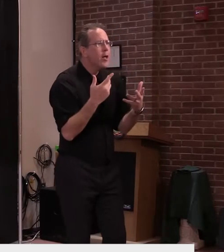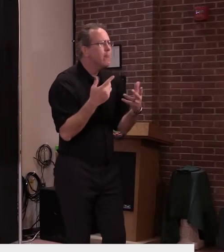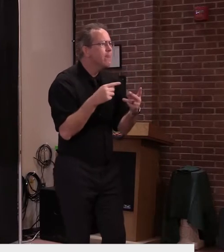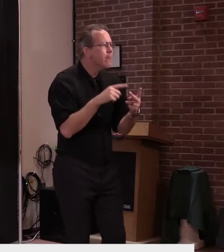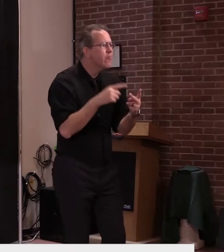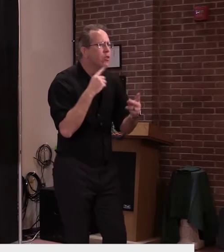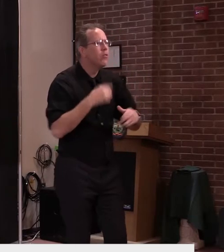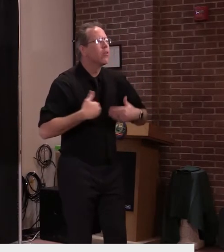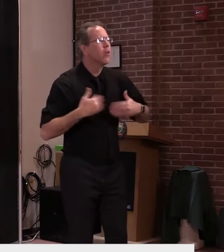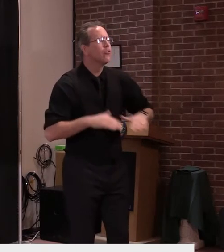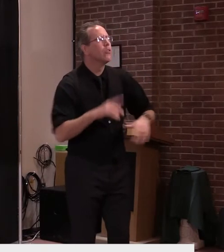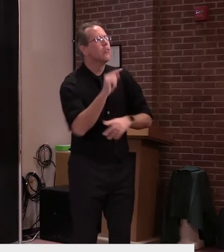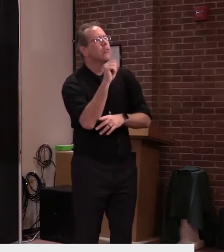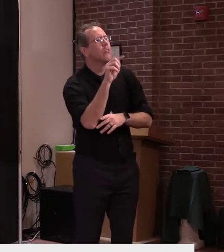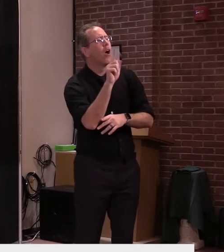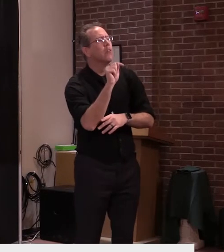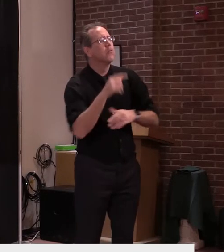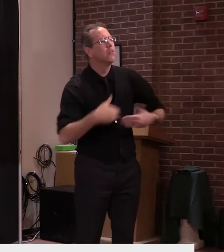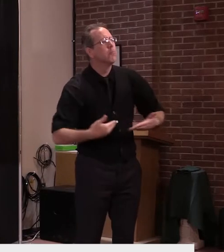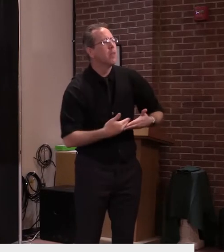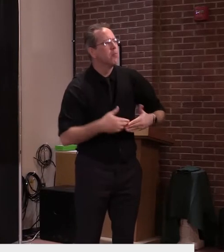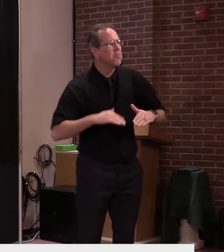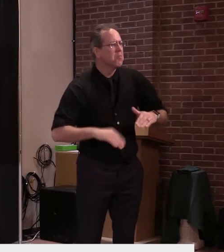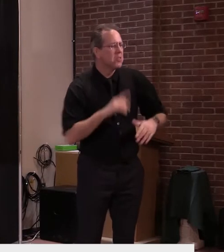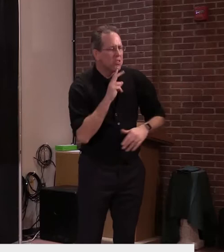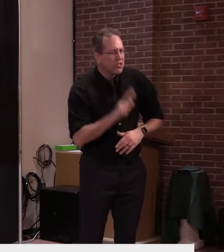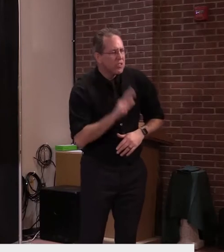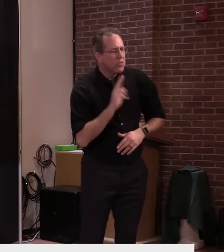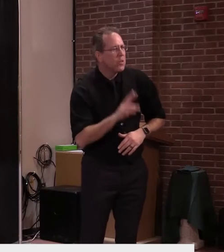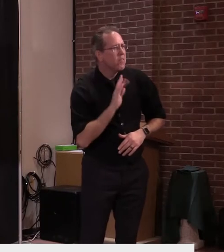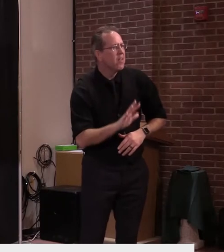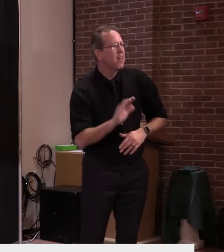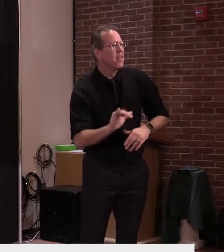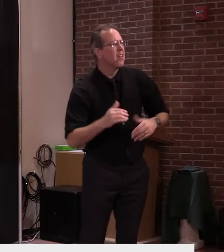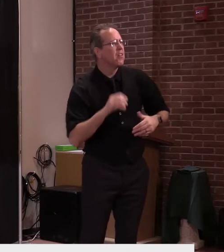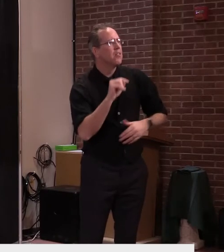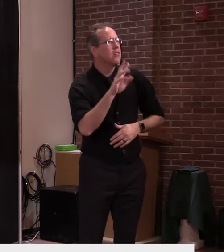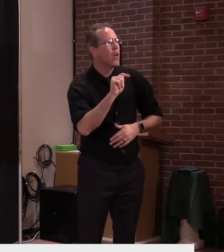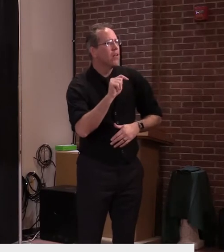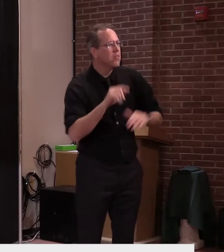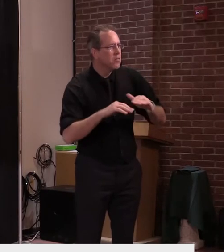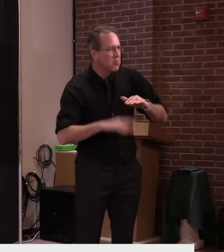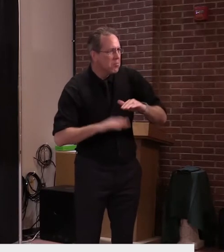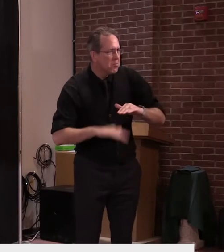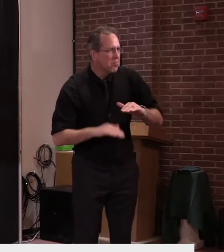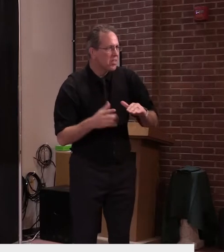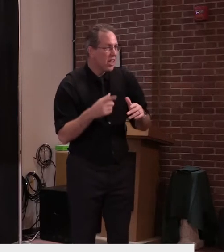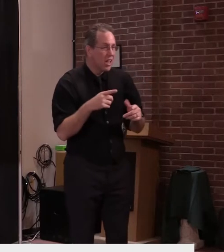to students who are 2 to 5 who enrolled in a childcare program.